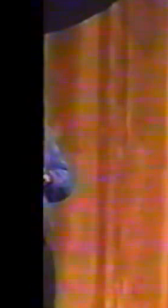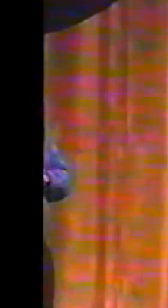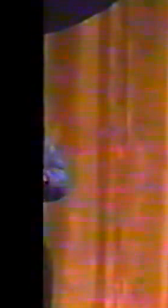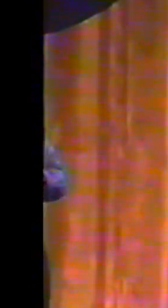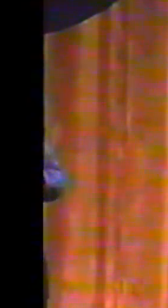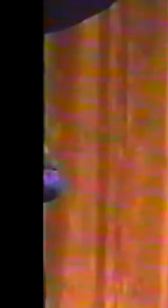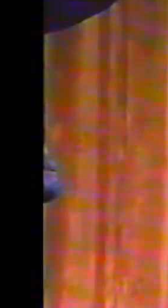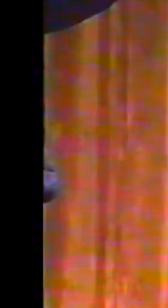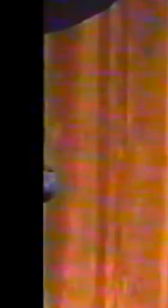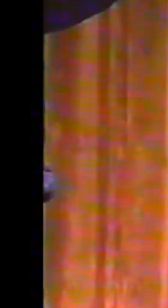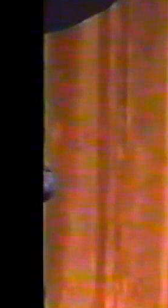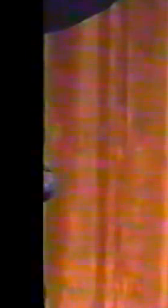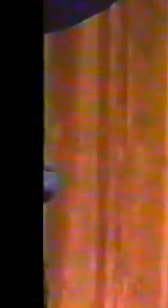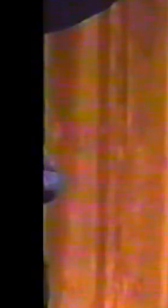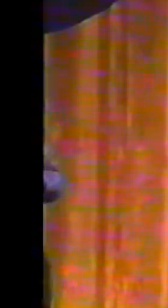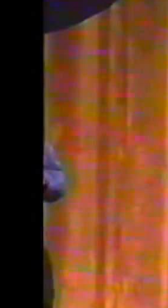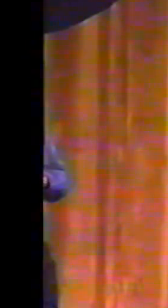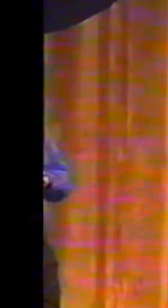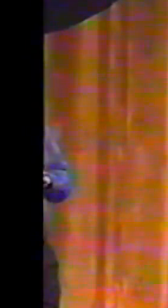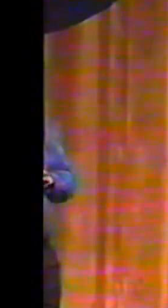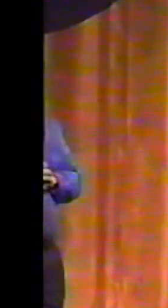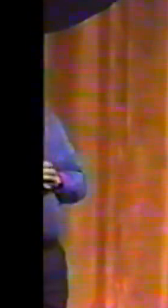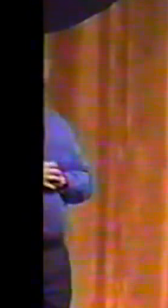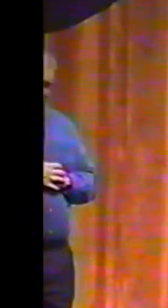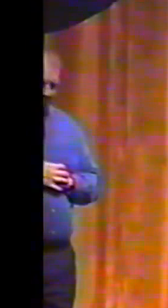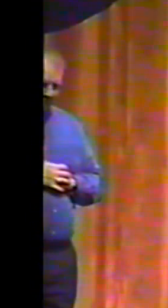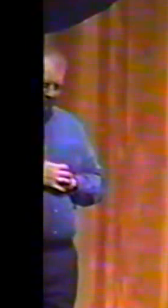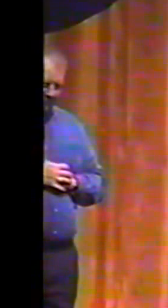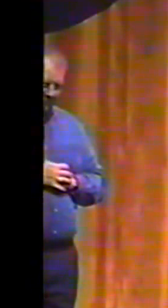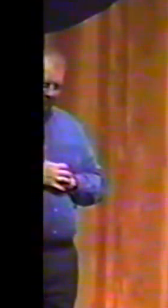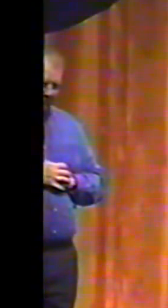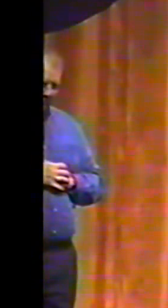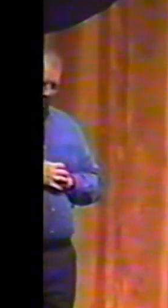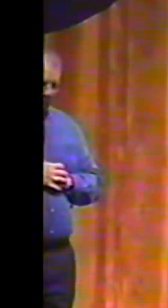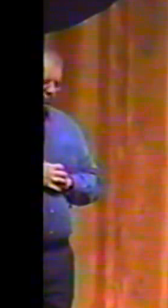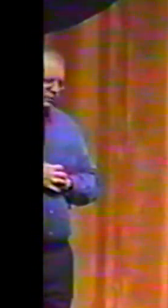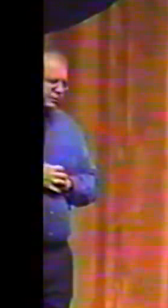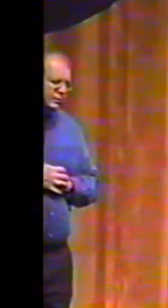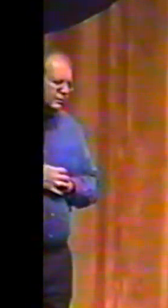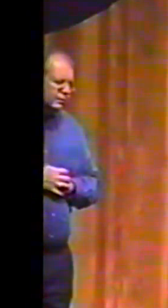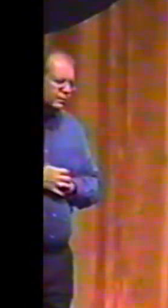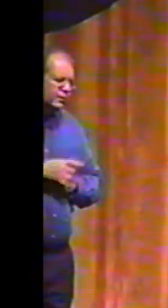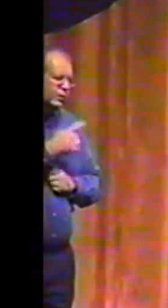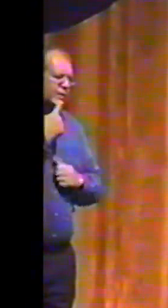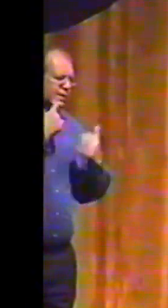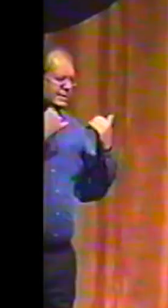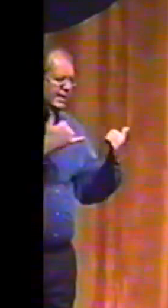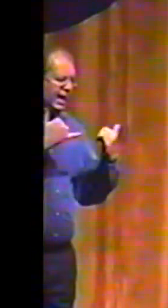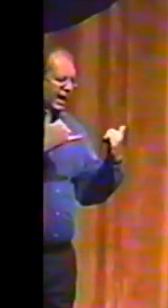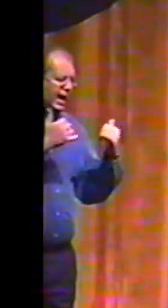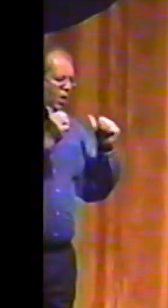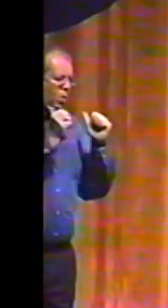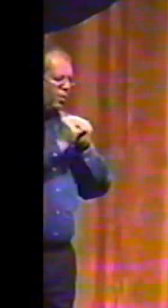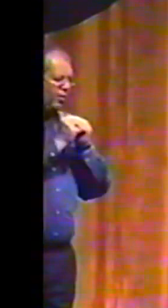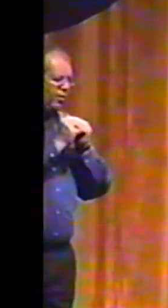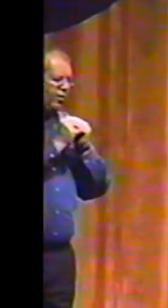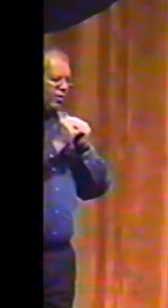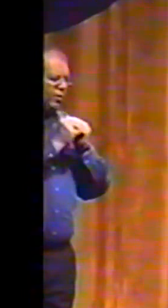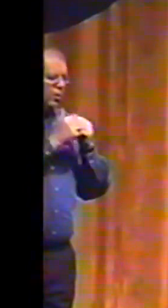Hi. You said that now the media, with the current events, the media is censoring